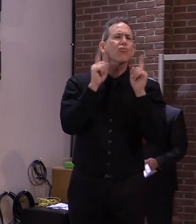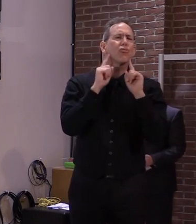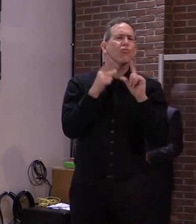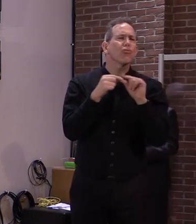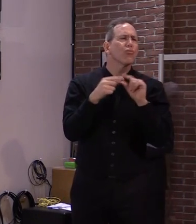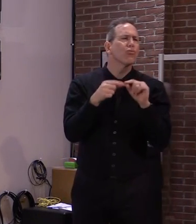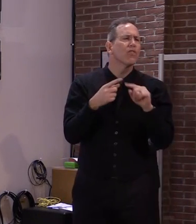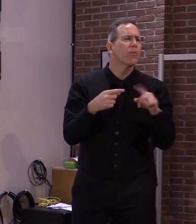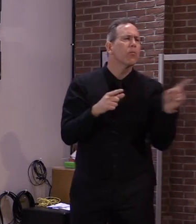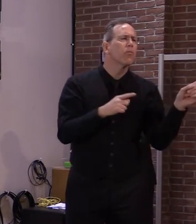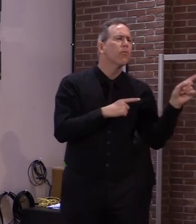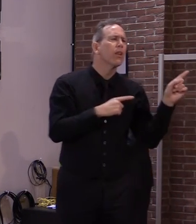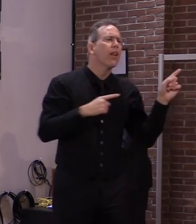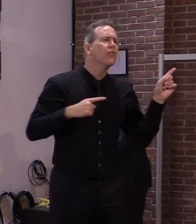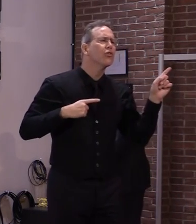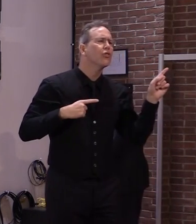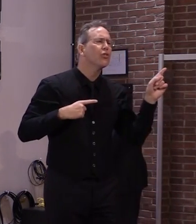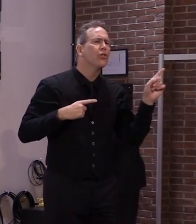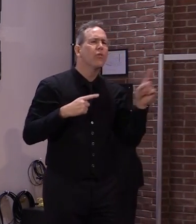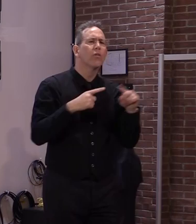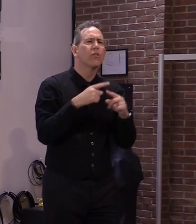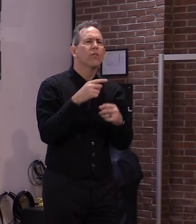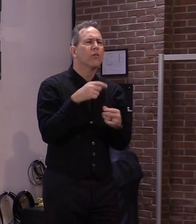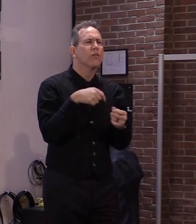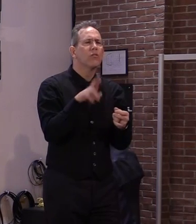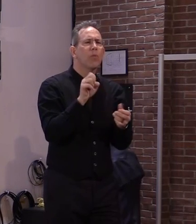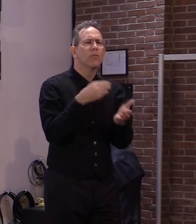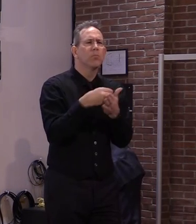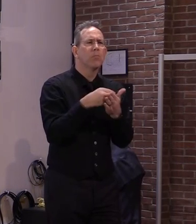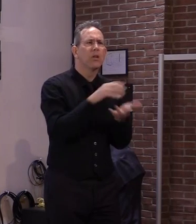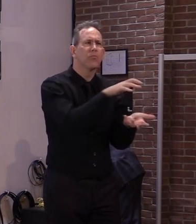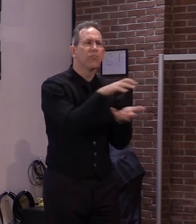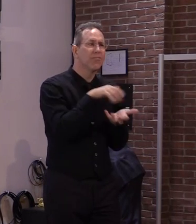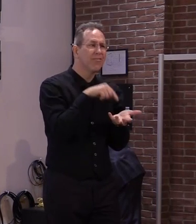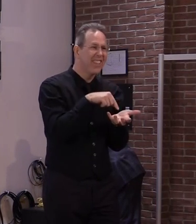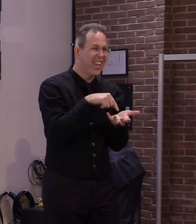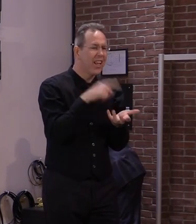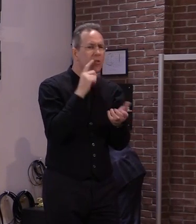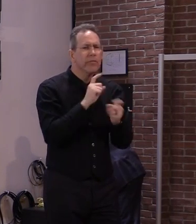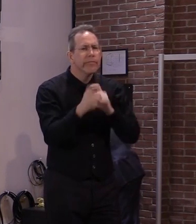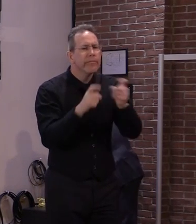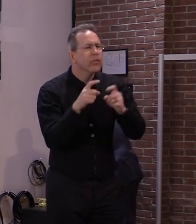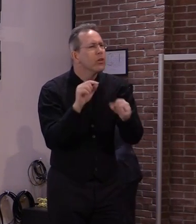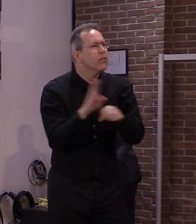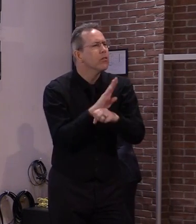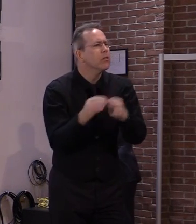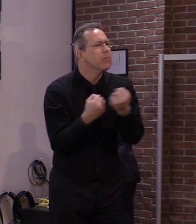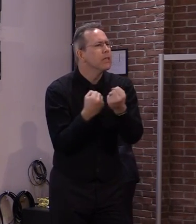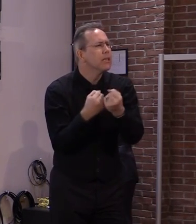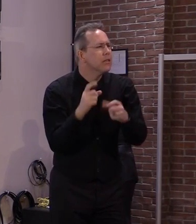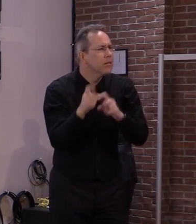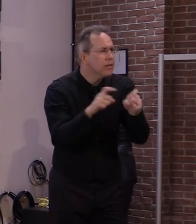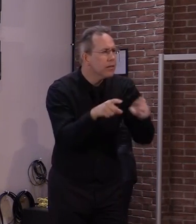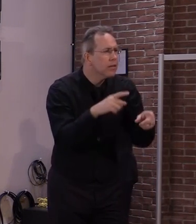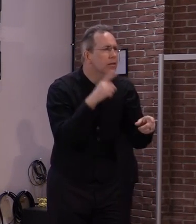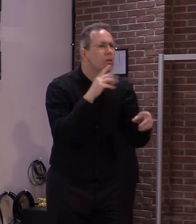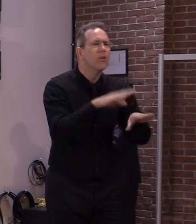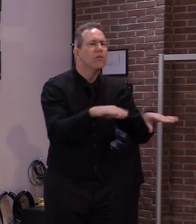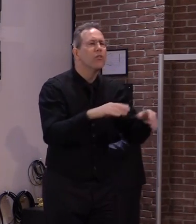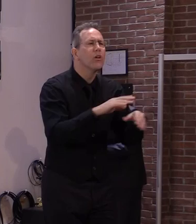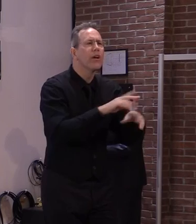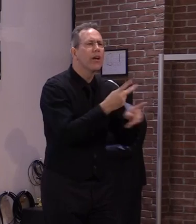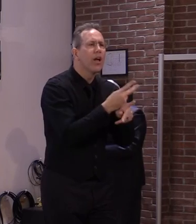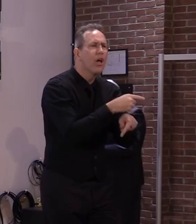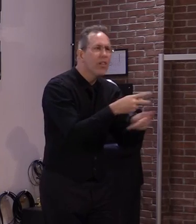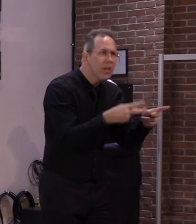package of its own. It's got some help for businesses, mental health for kids, you know, workforce,